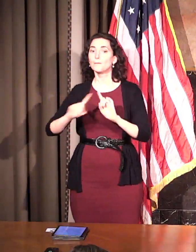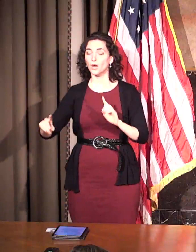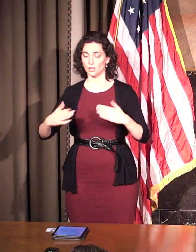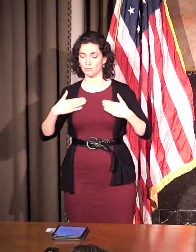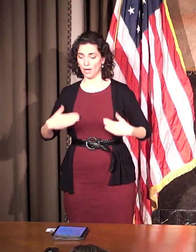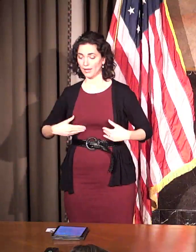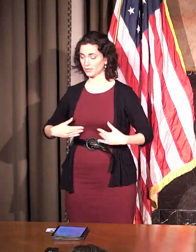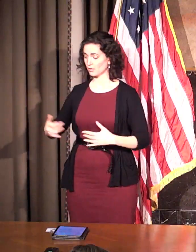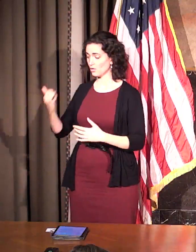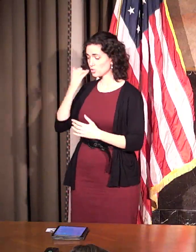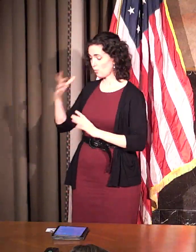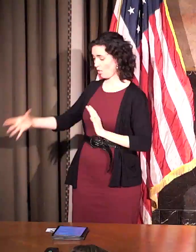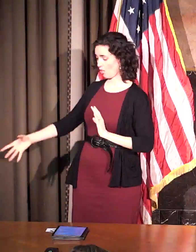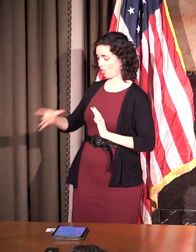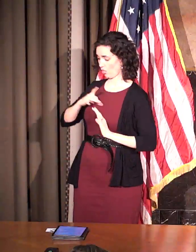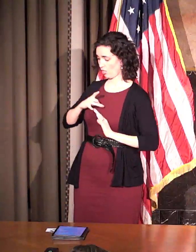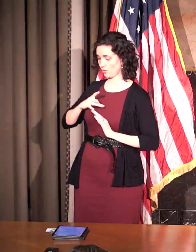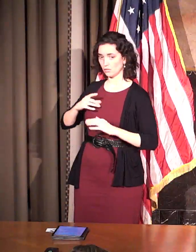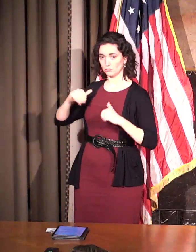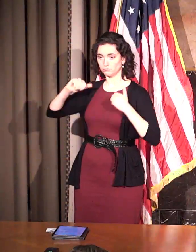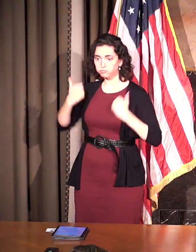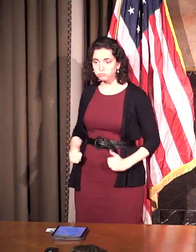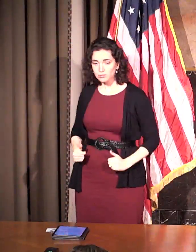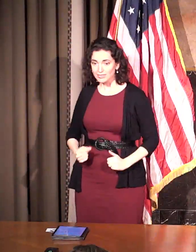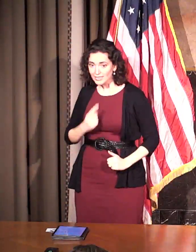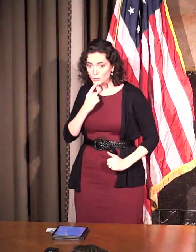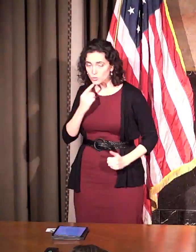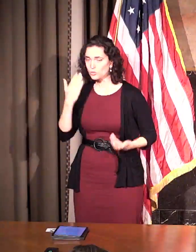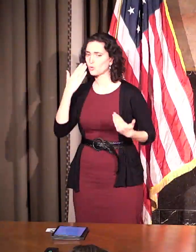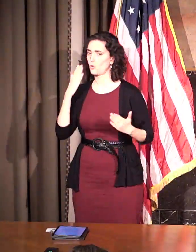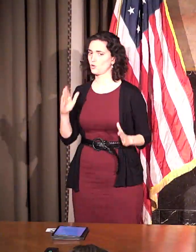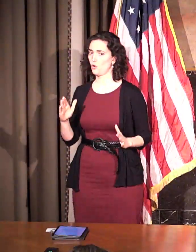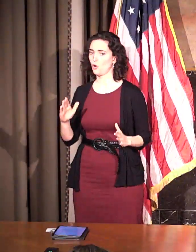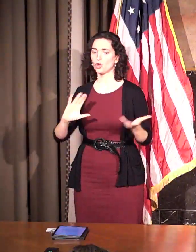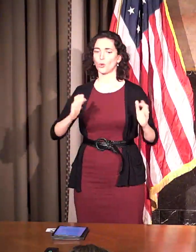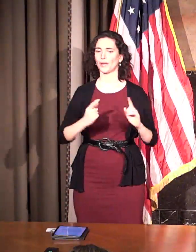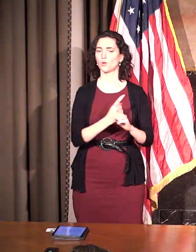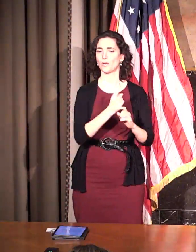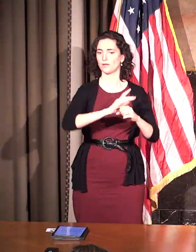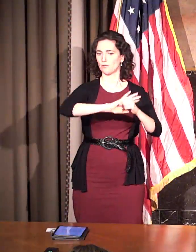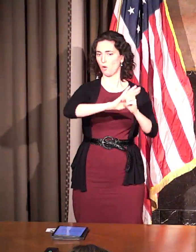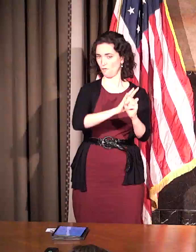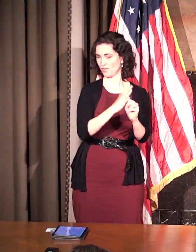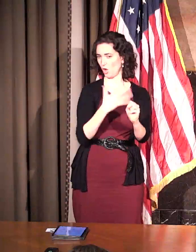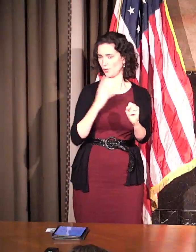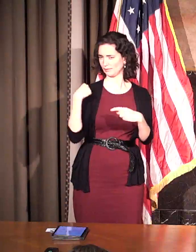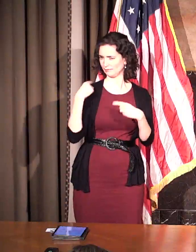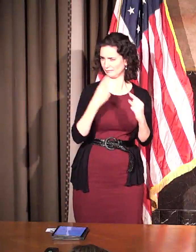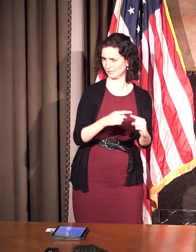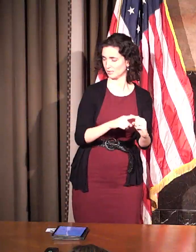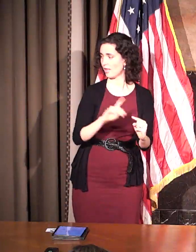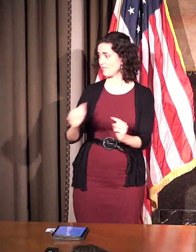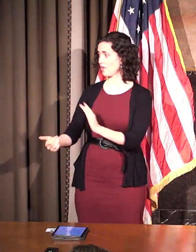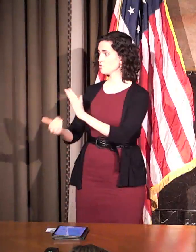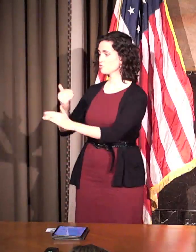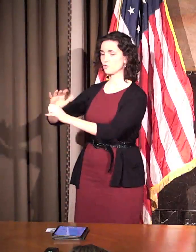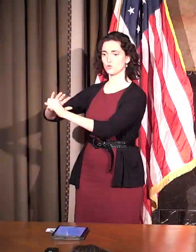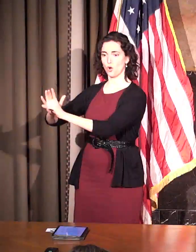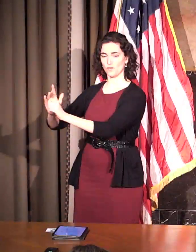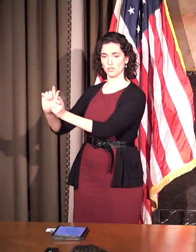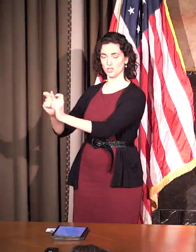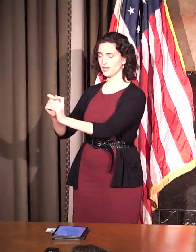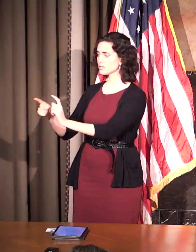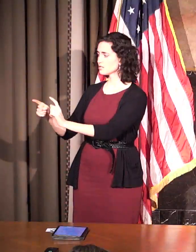that if you get the disease, you're more likely to have a serious case that requires hospitalization, or you're more likely to die. They're